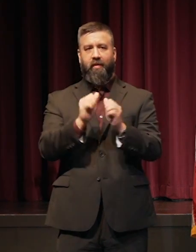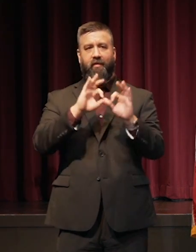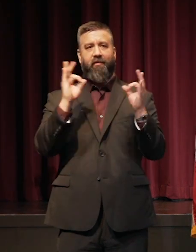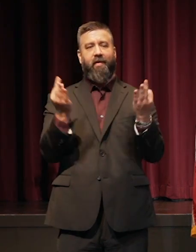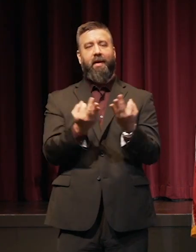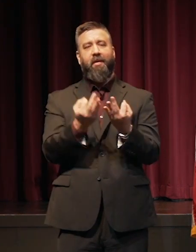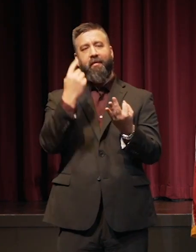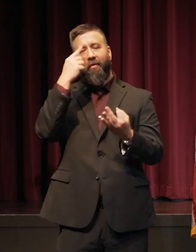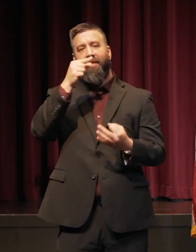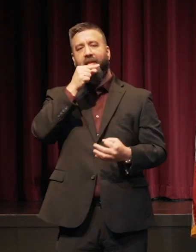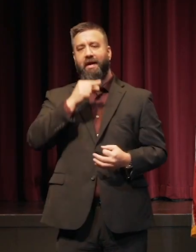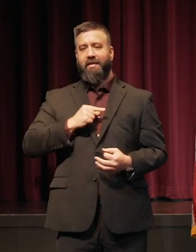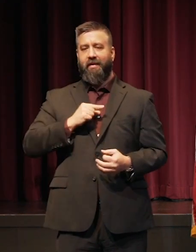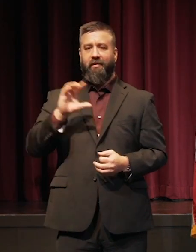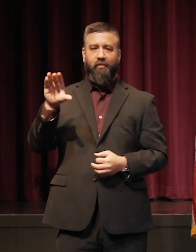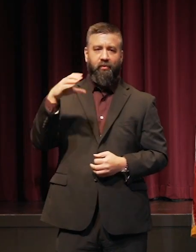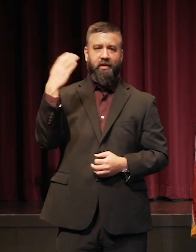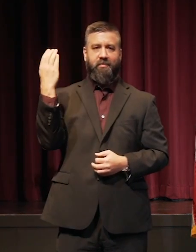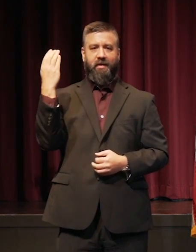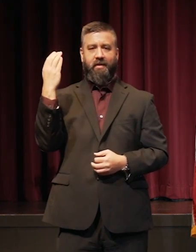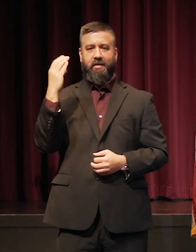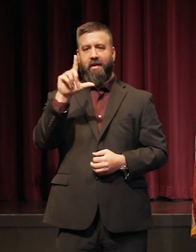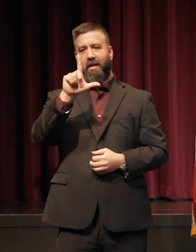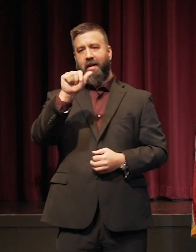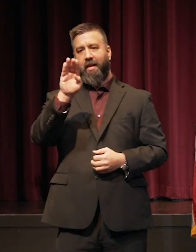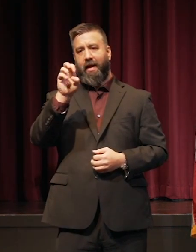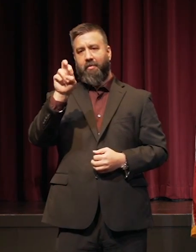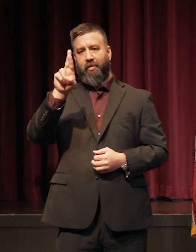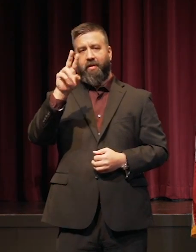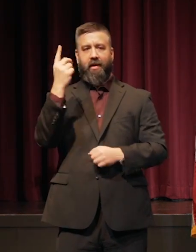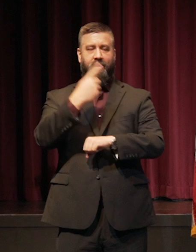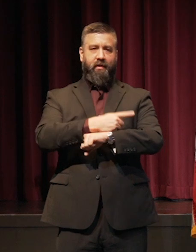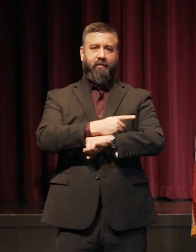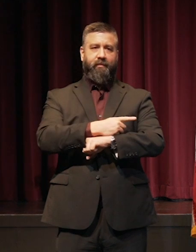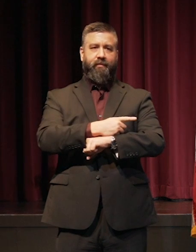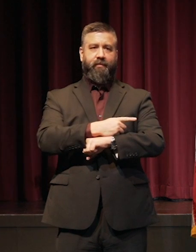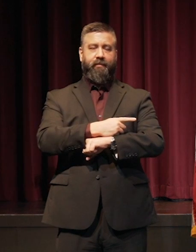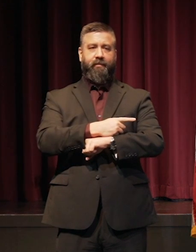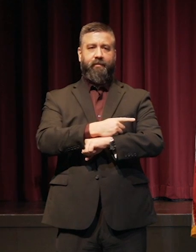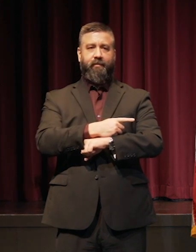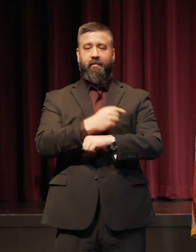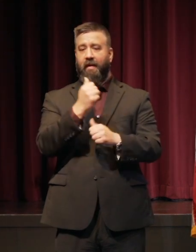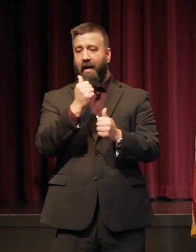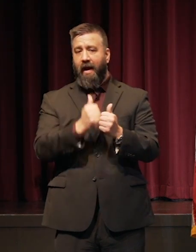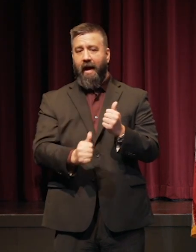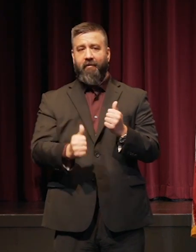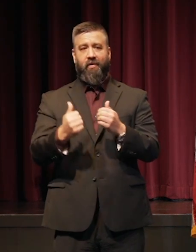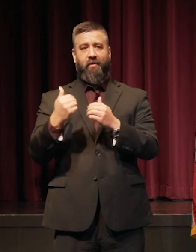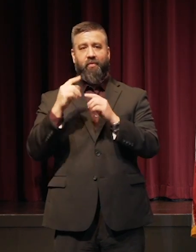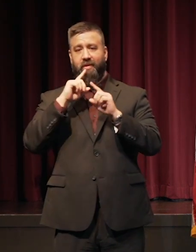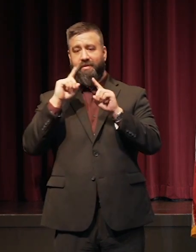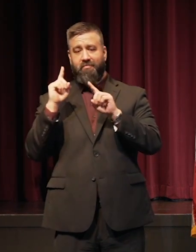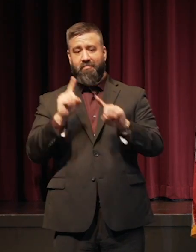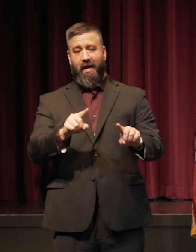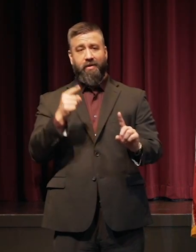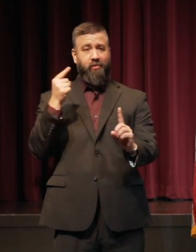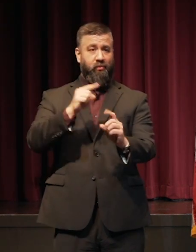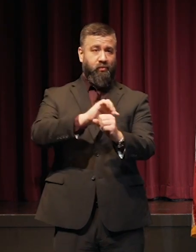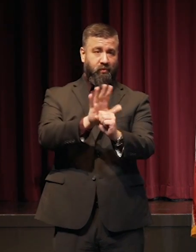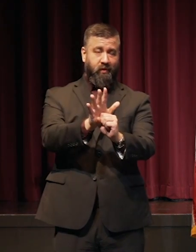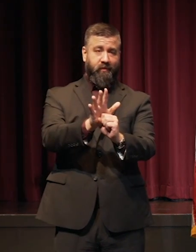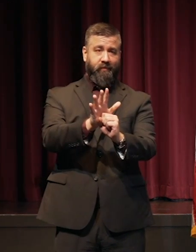for Thanksgiving, Christmas, Labor Day. In every response to this